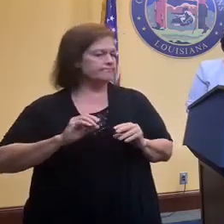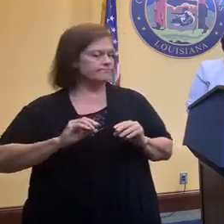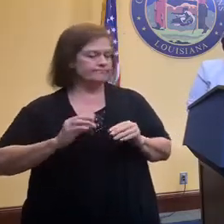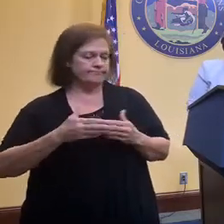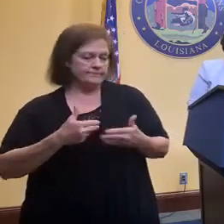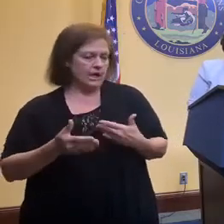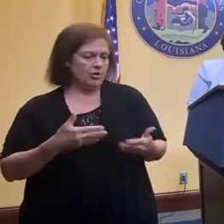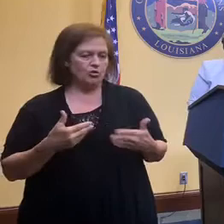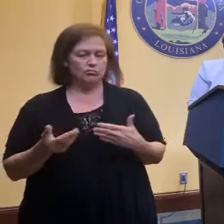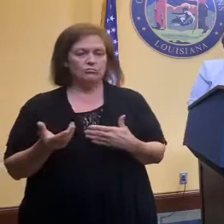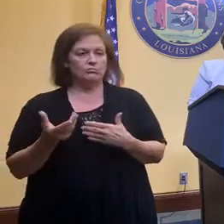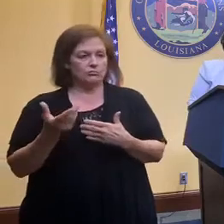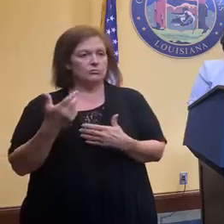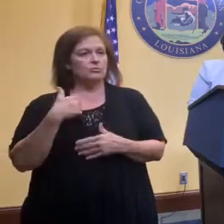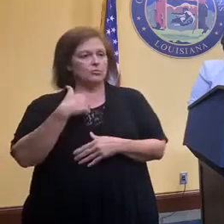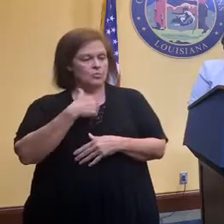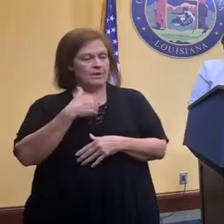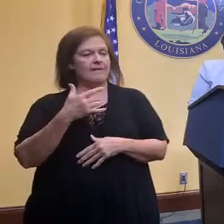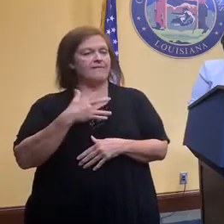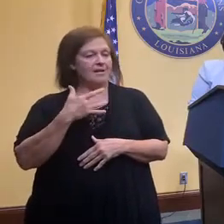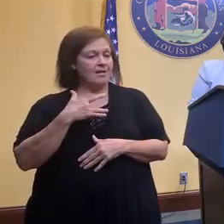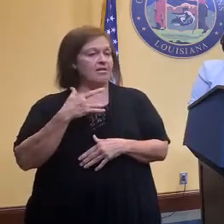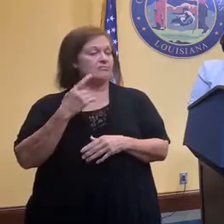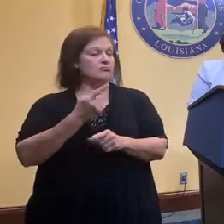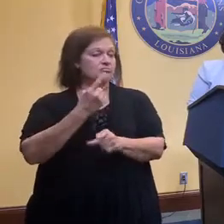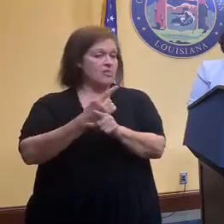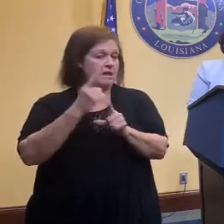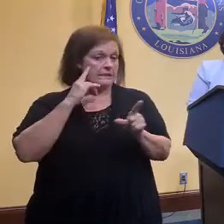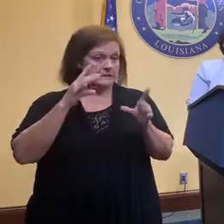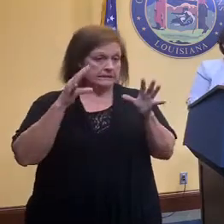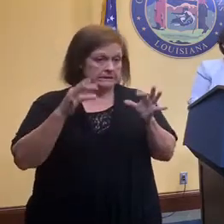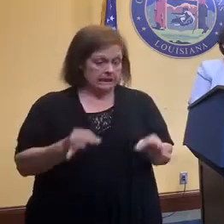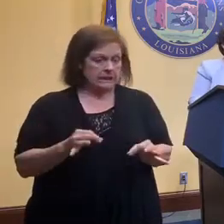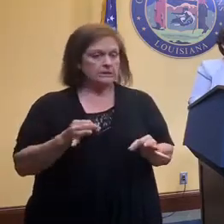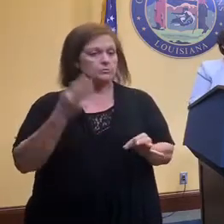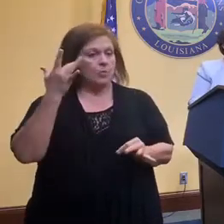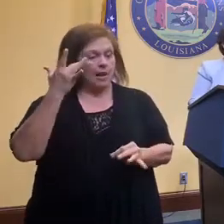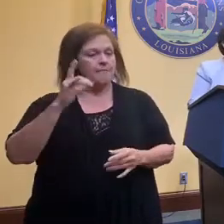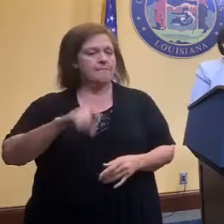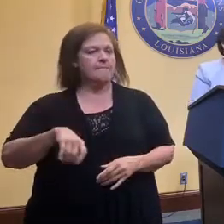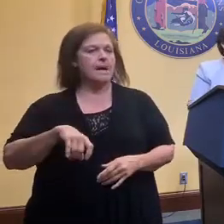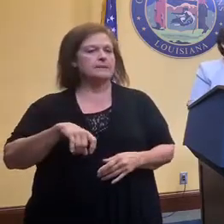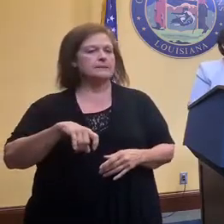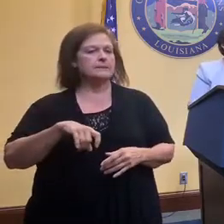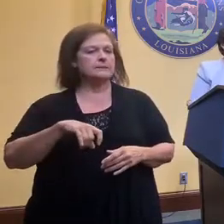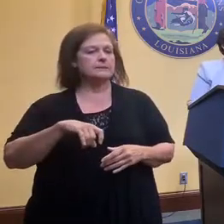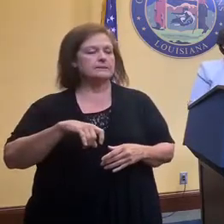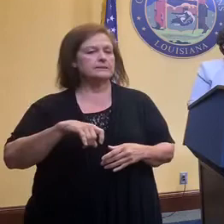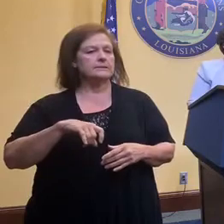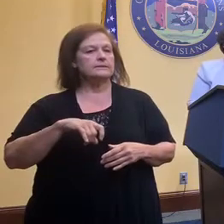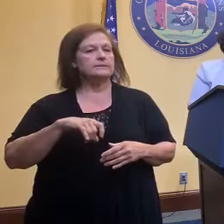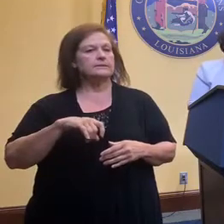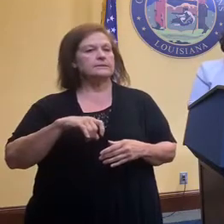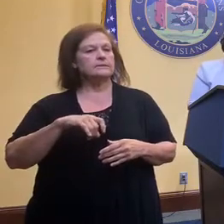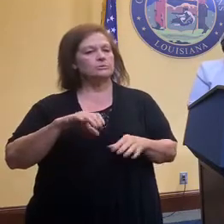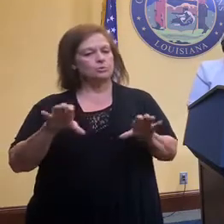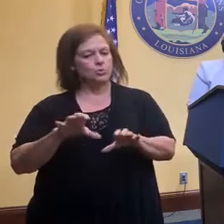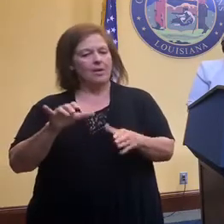concession. We believe that is a step in the right direction to prevent having to close bars in our